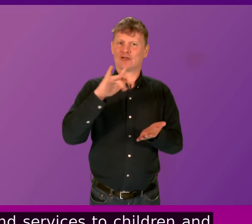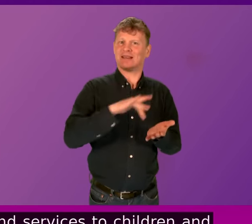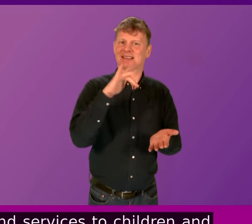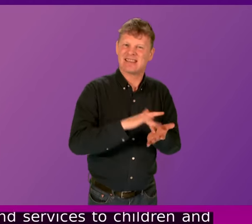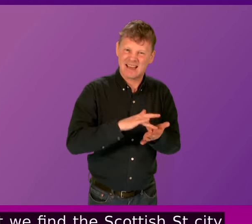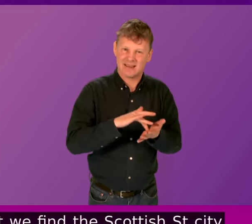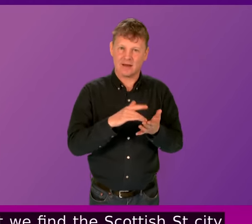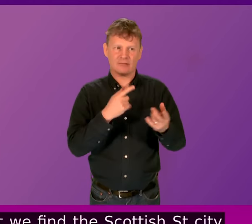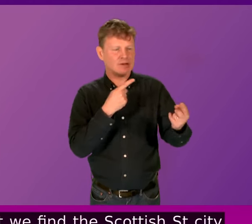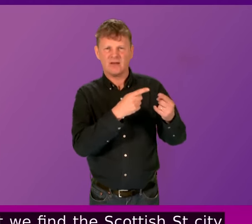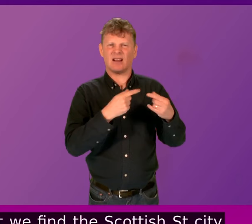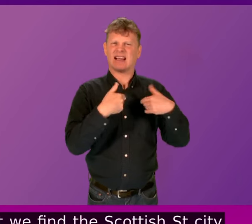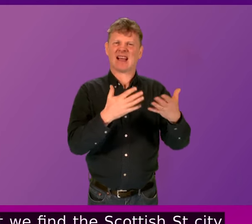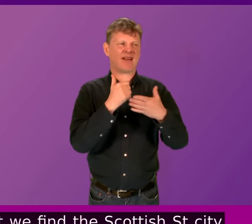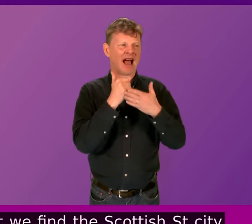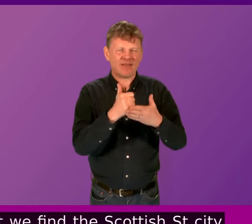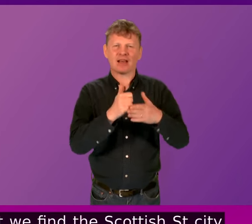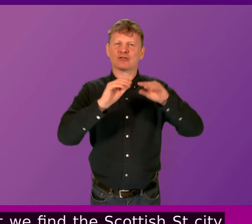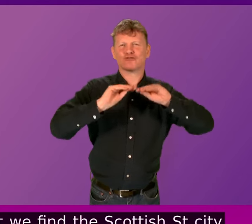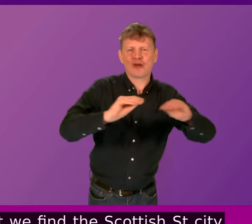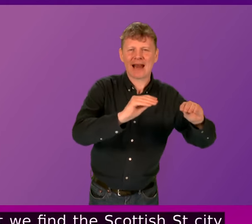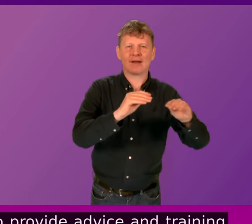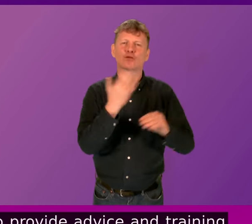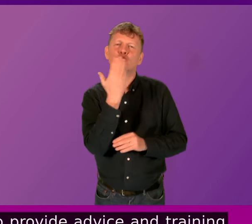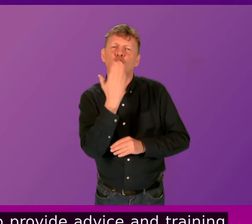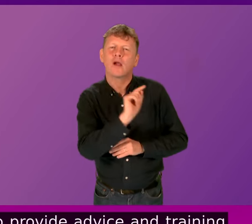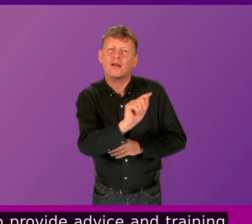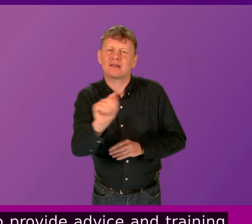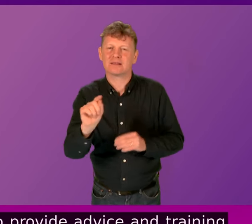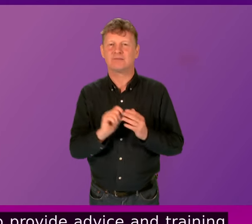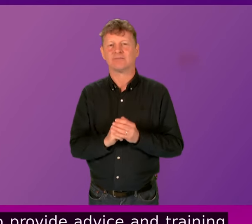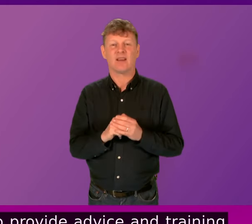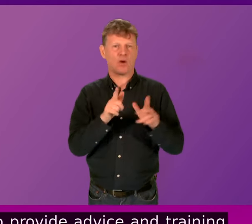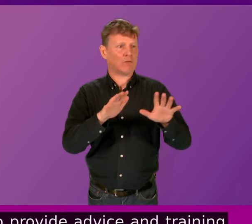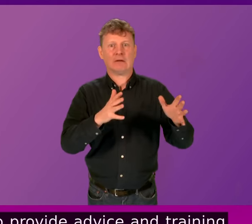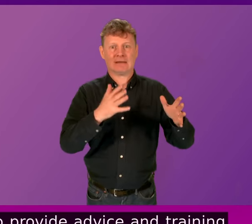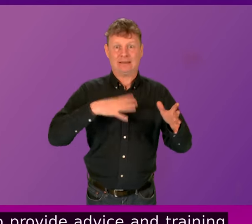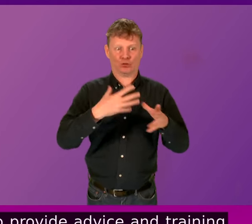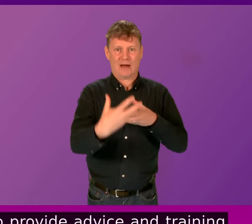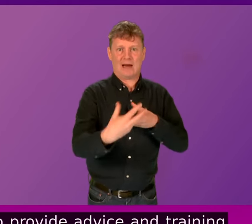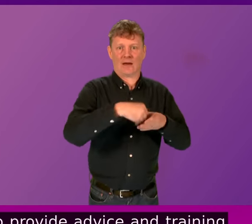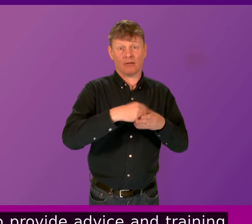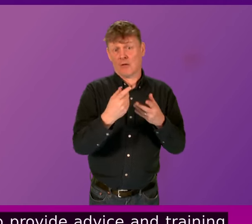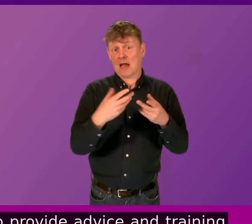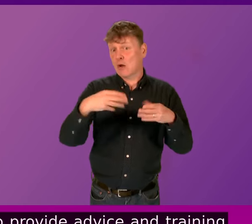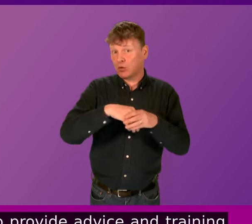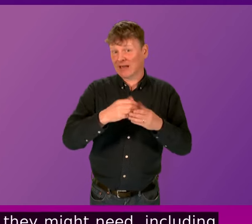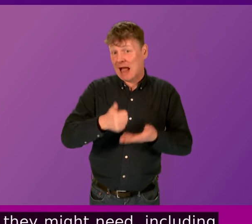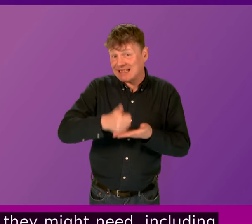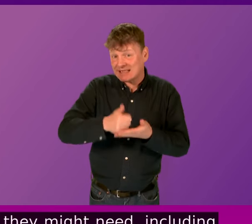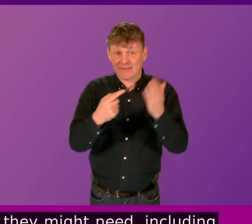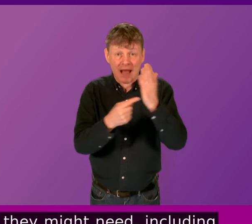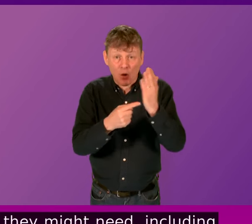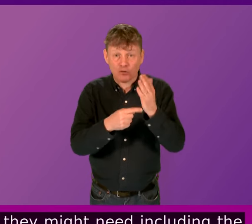provide advice and training to schools on the support they might need, including the use of assistive technology